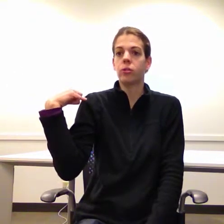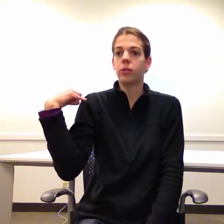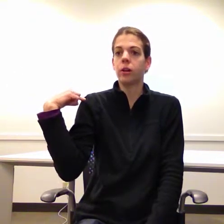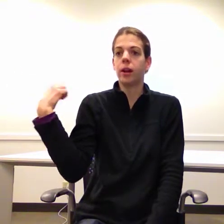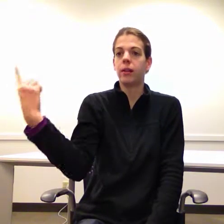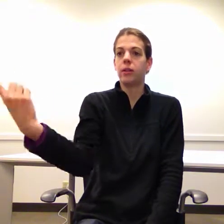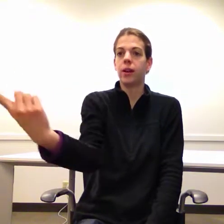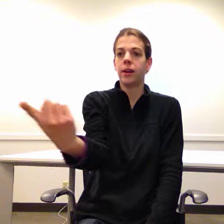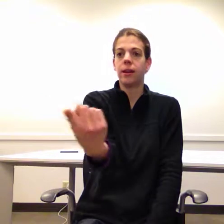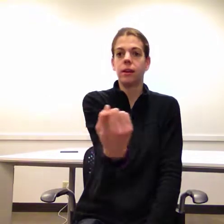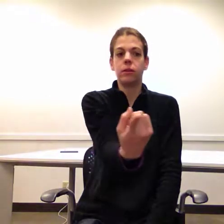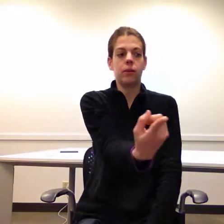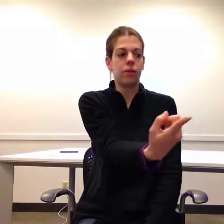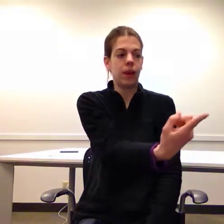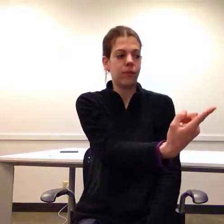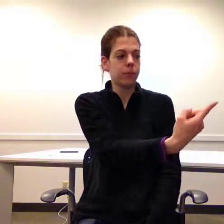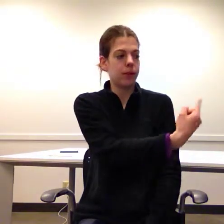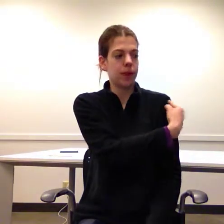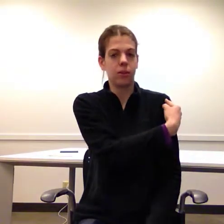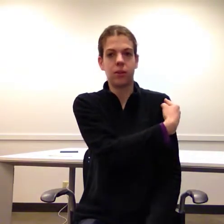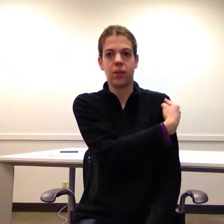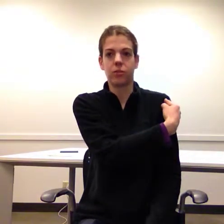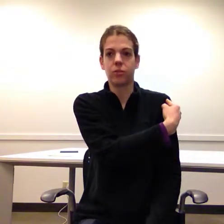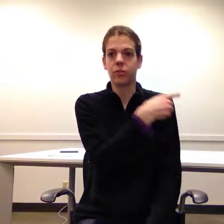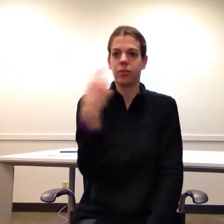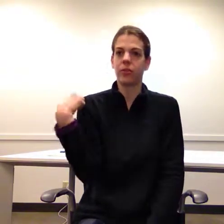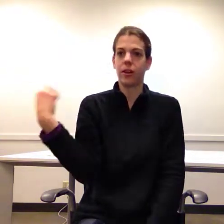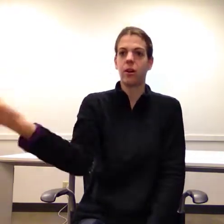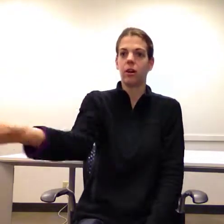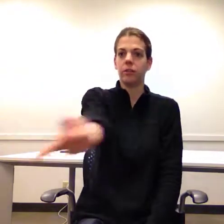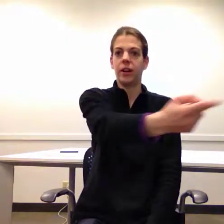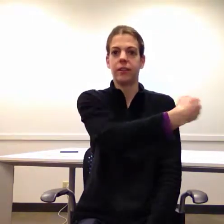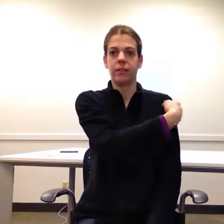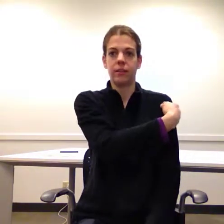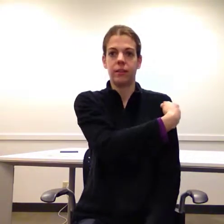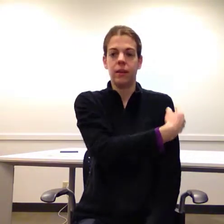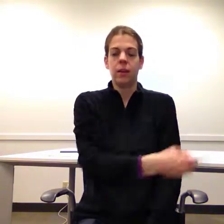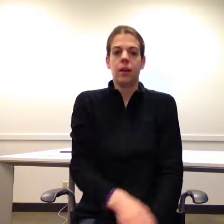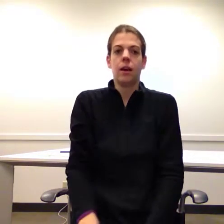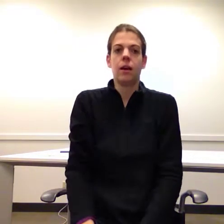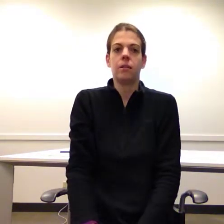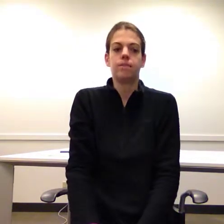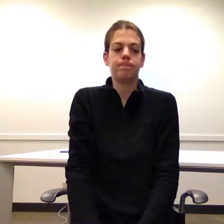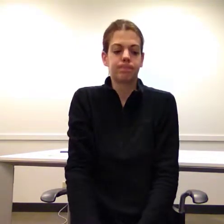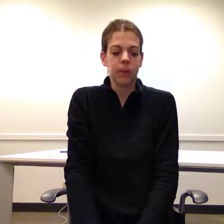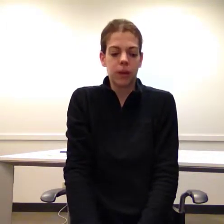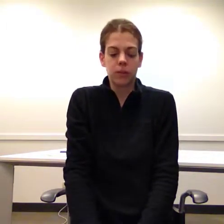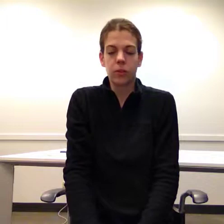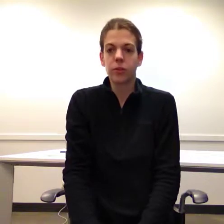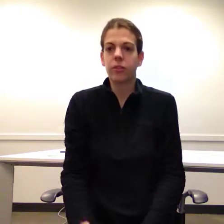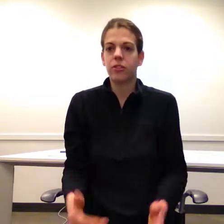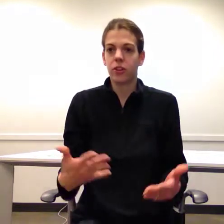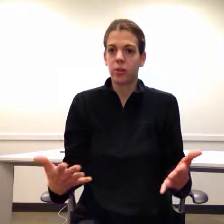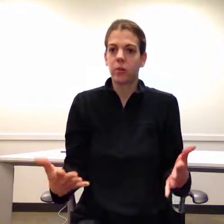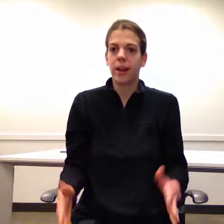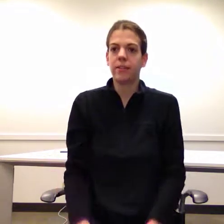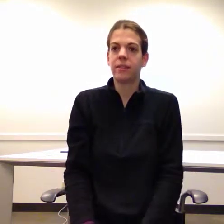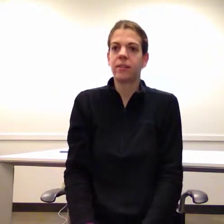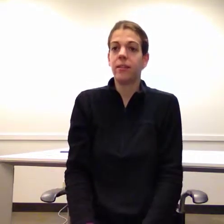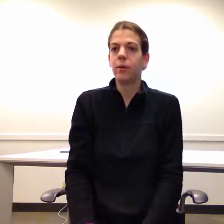shoulder and you kind of include everybody and go to the other shoulder. So it's like all of us. So those are the general ways to sign. If you